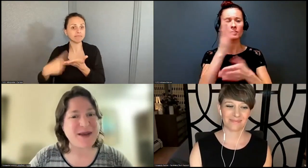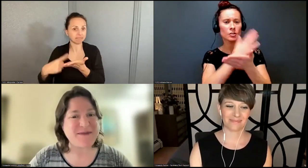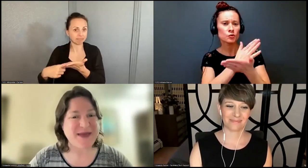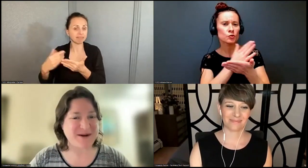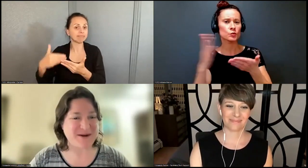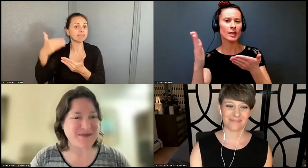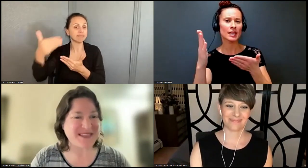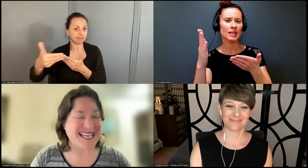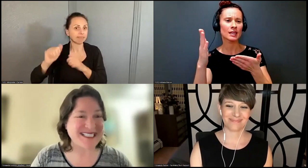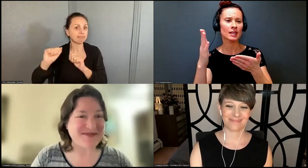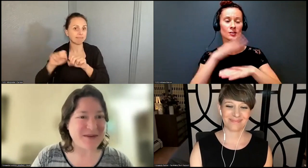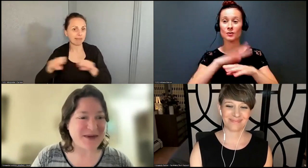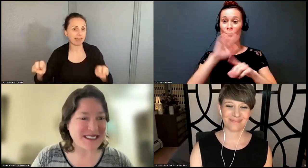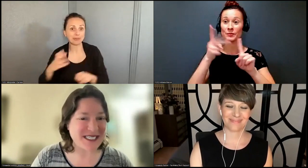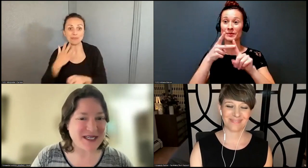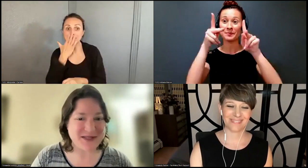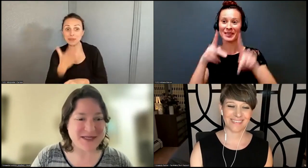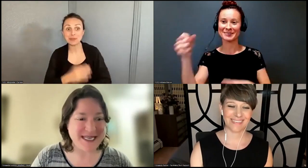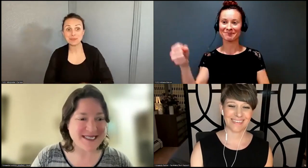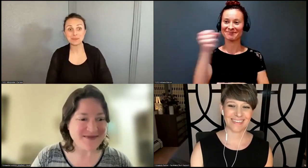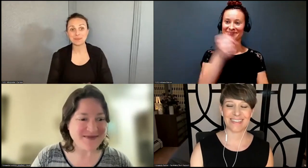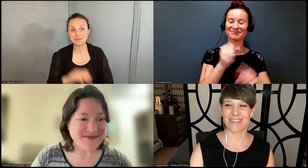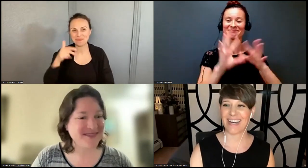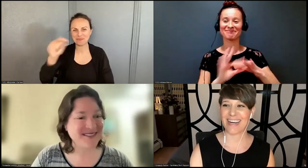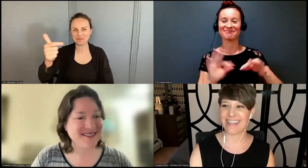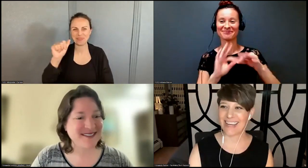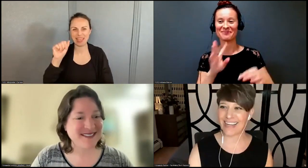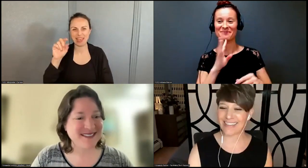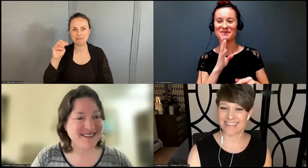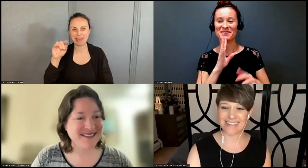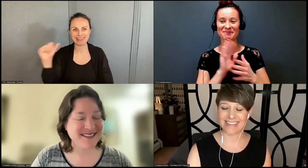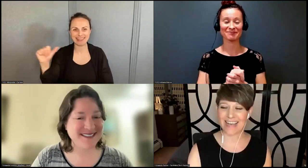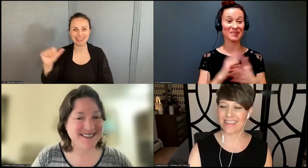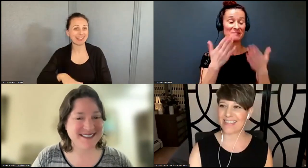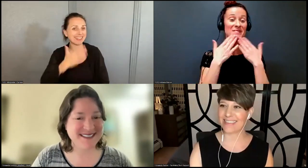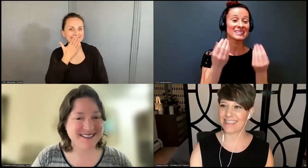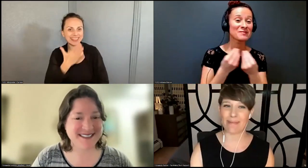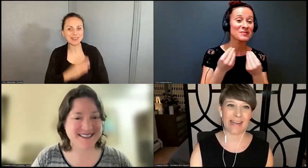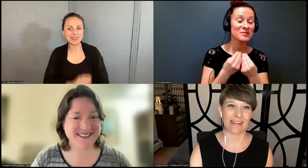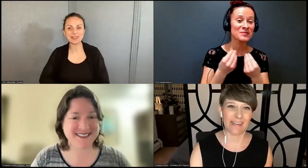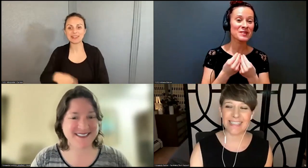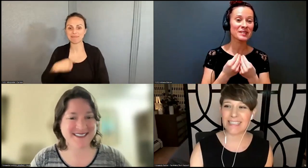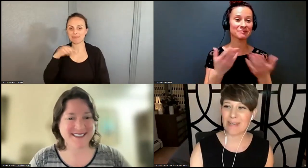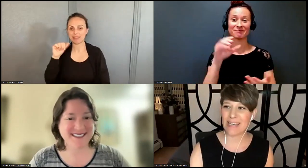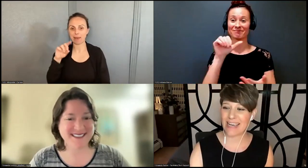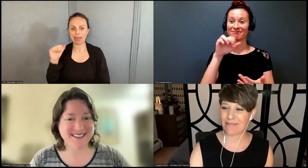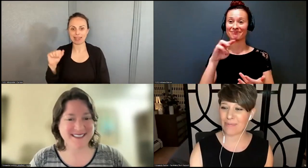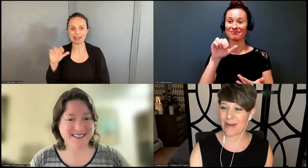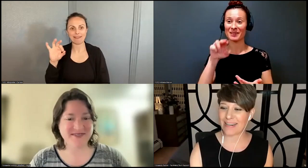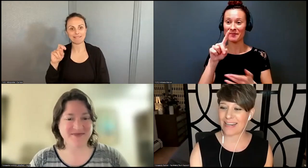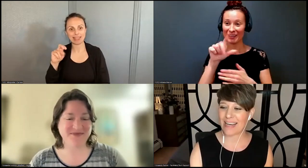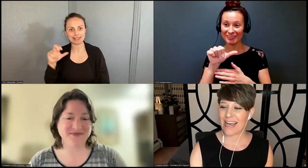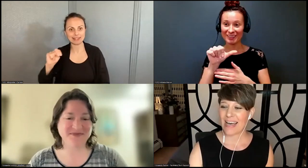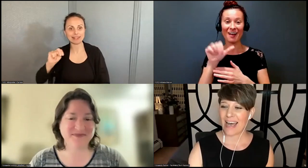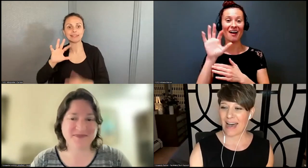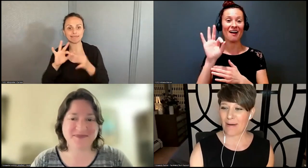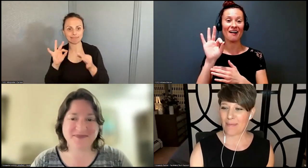second panel. Thanks very much. Here's Amanda. Great, thanks. This is Amanda Fenton speaking,